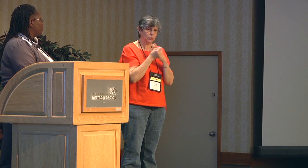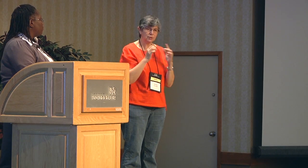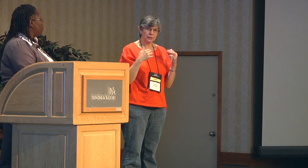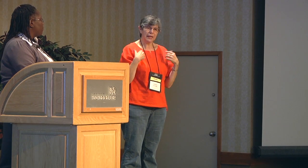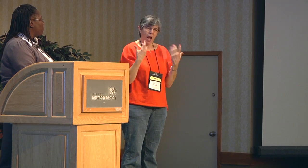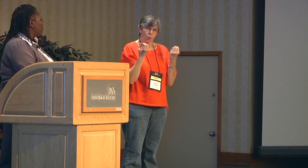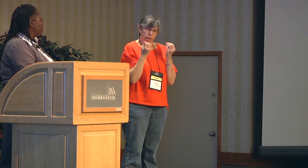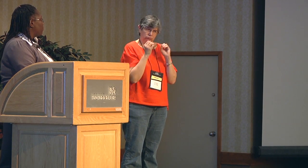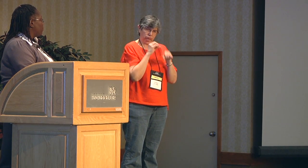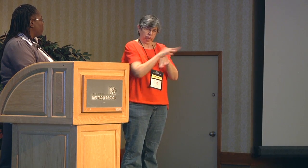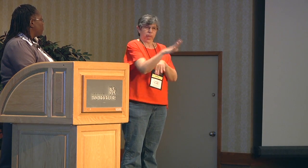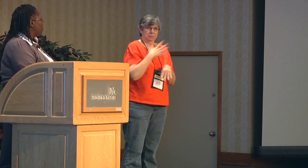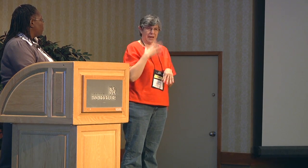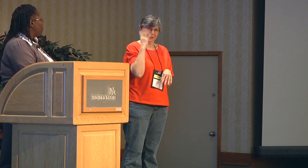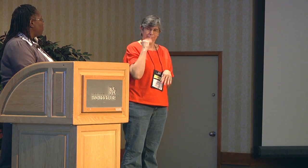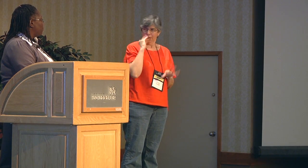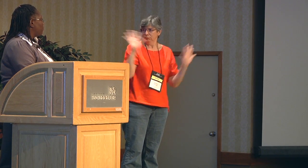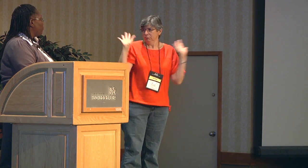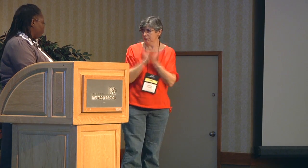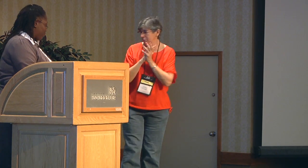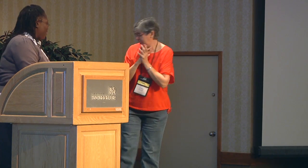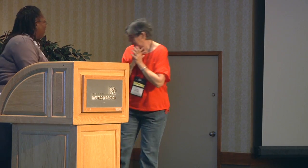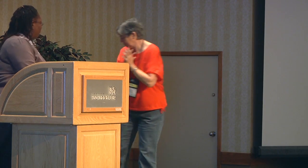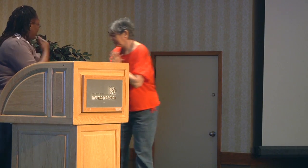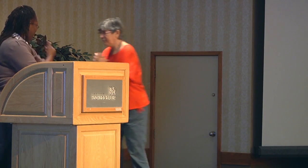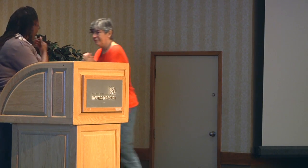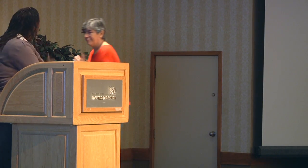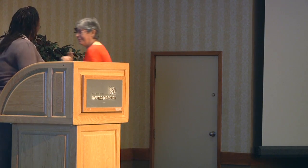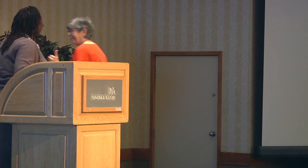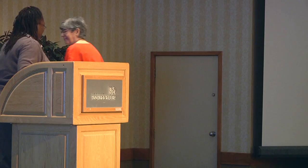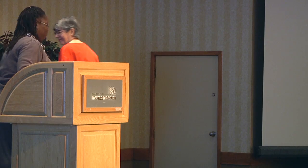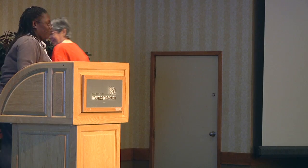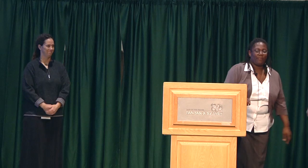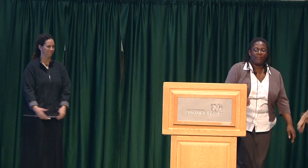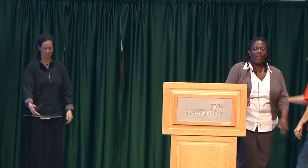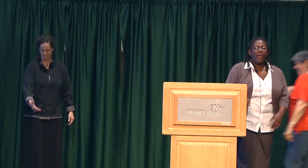situations. We need to be very careful. So I just wanted to share that experience.